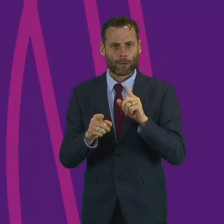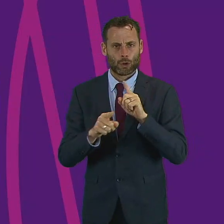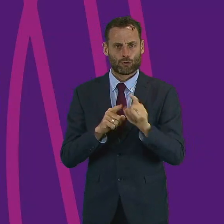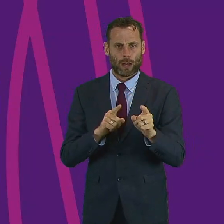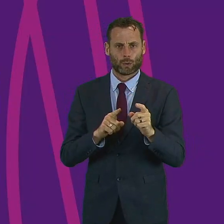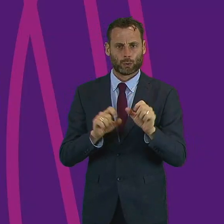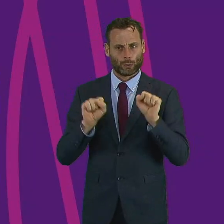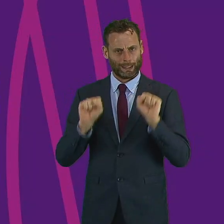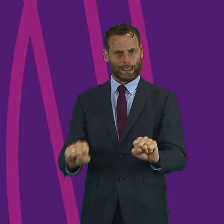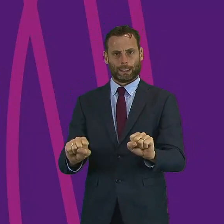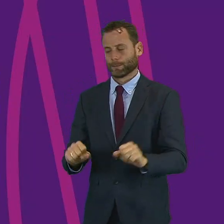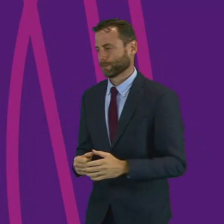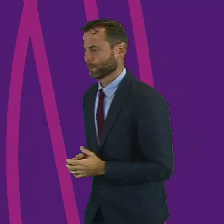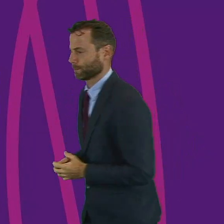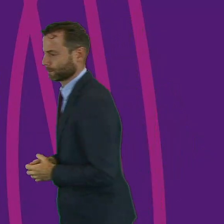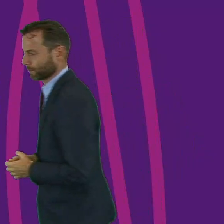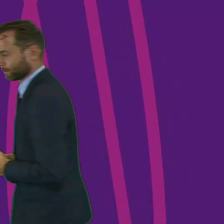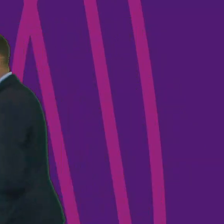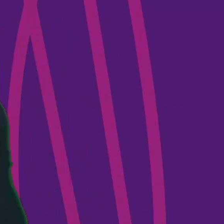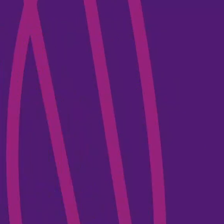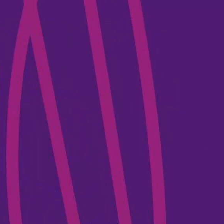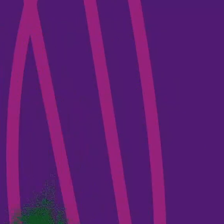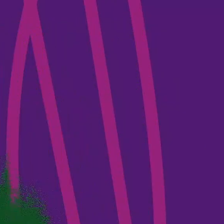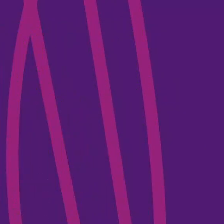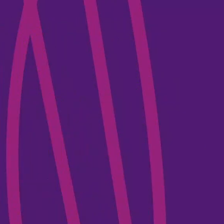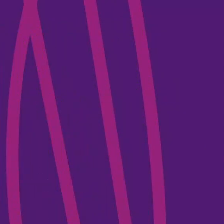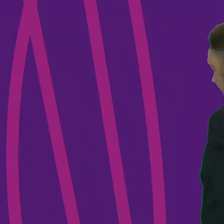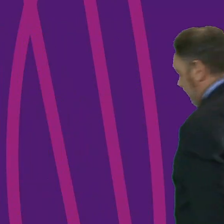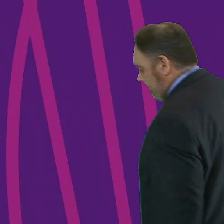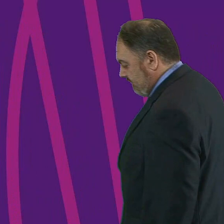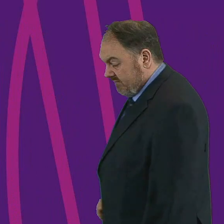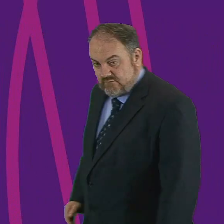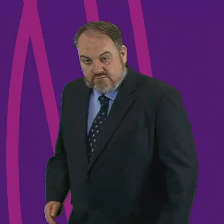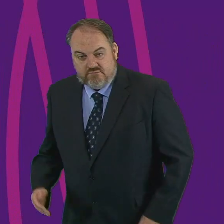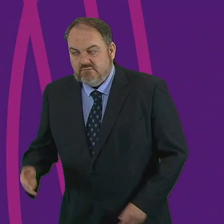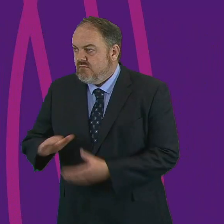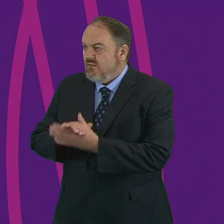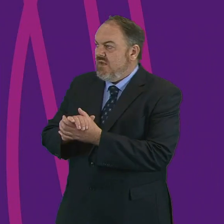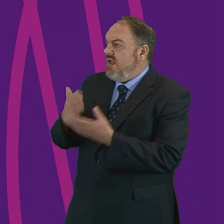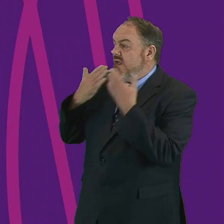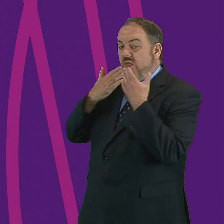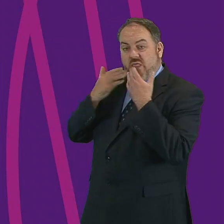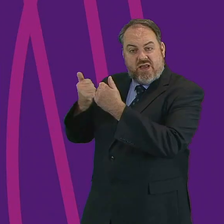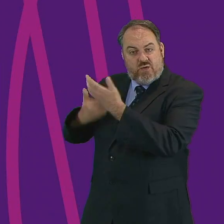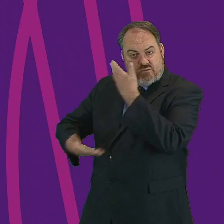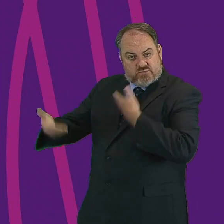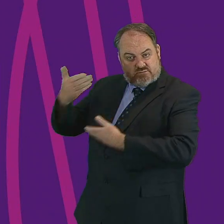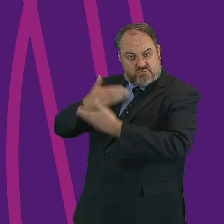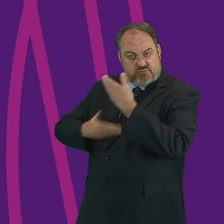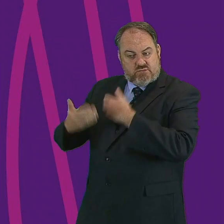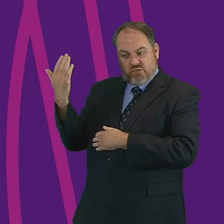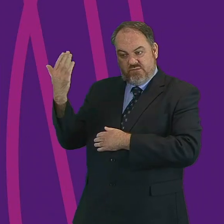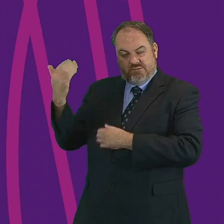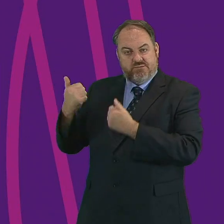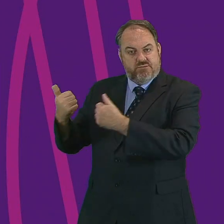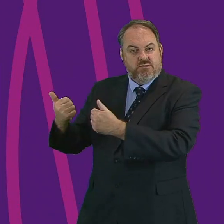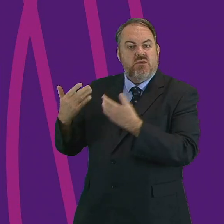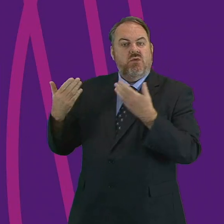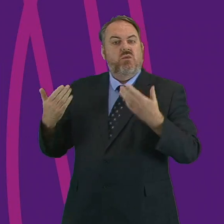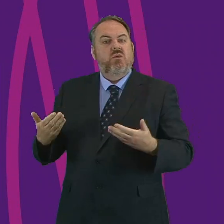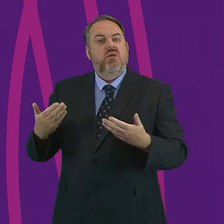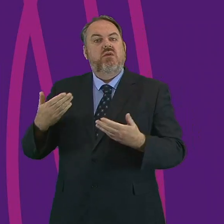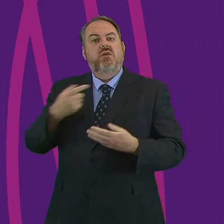Thank you very much, First Minister. I would remind members that, under the current circumstances, we'll take all supplementary questions at the end